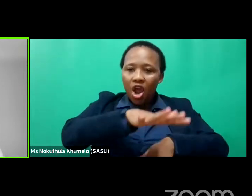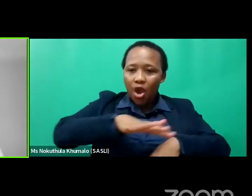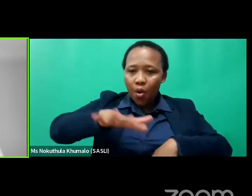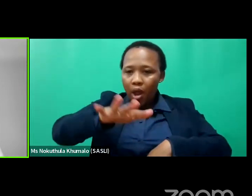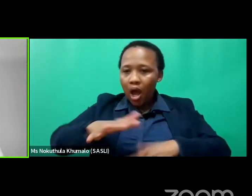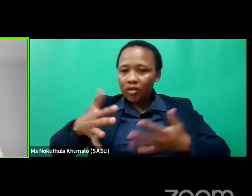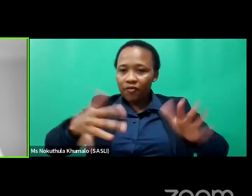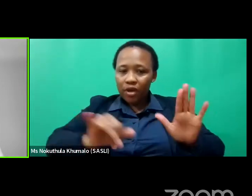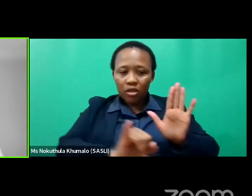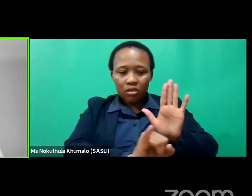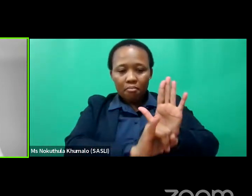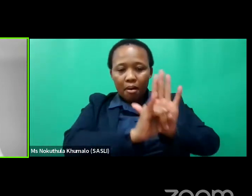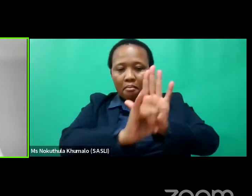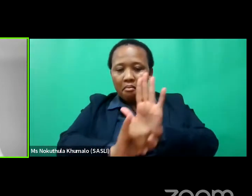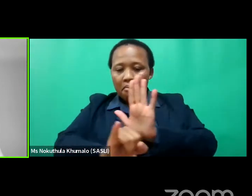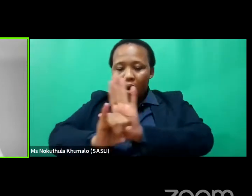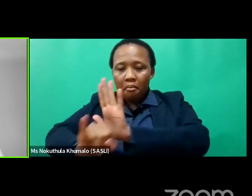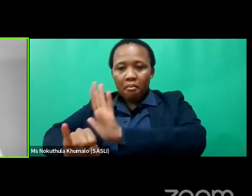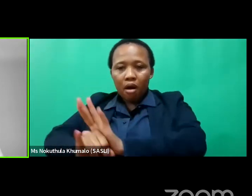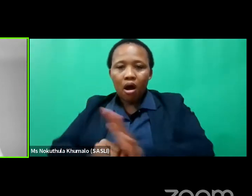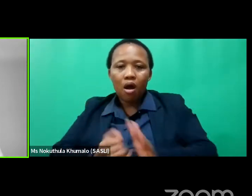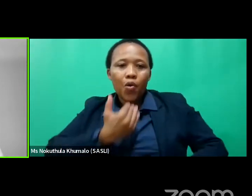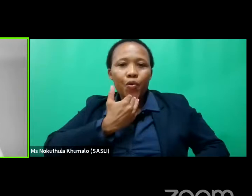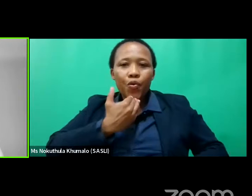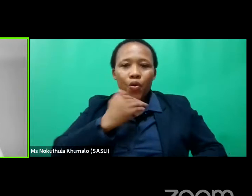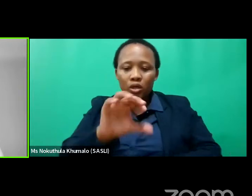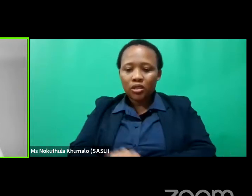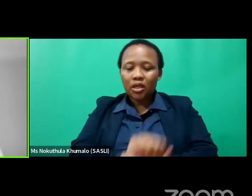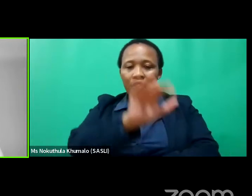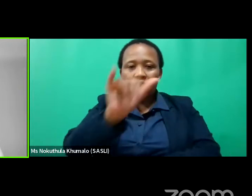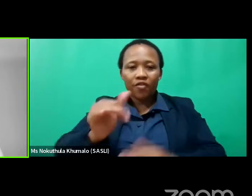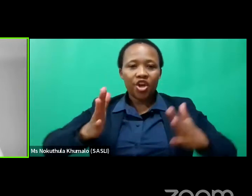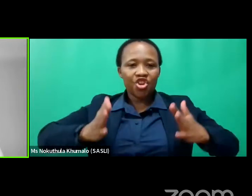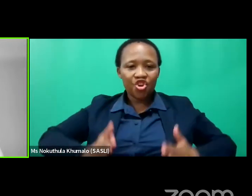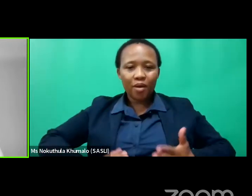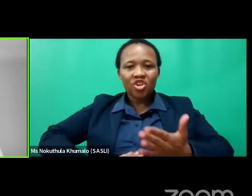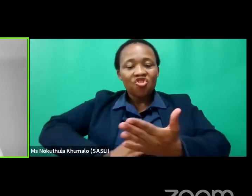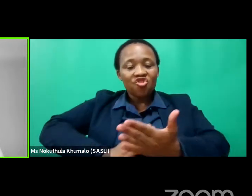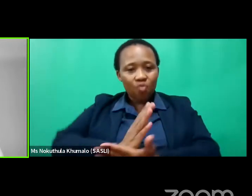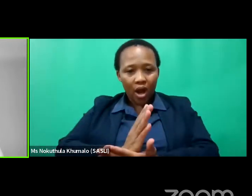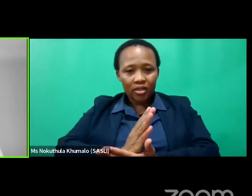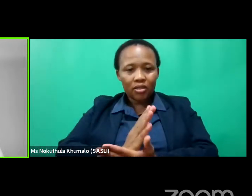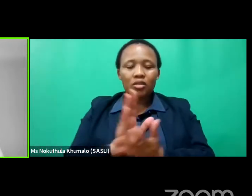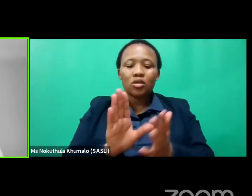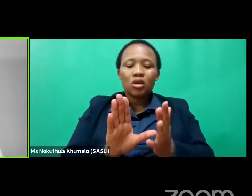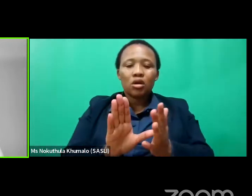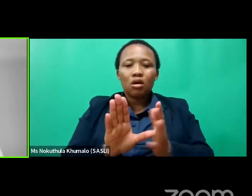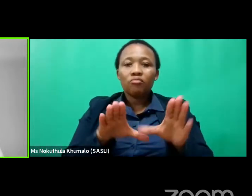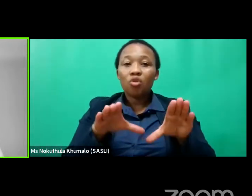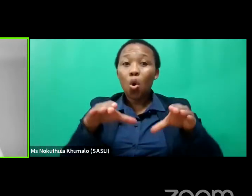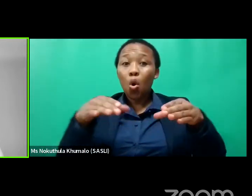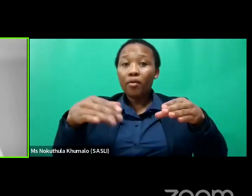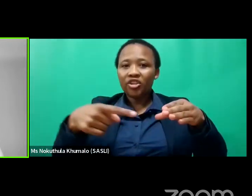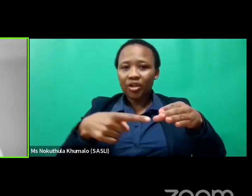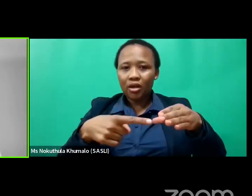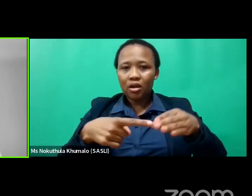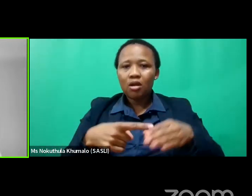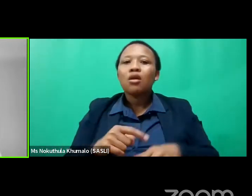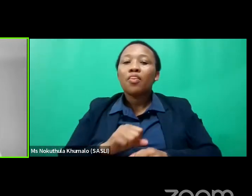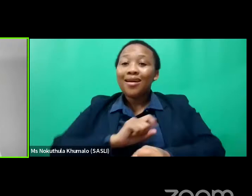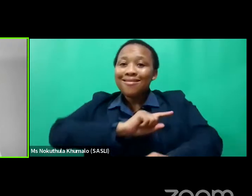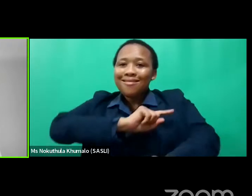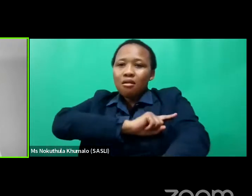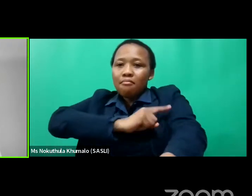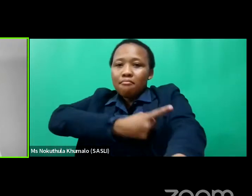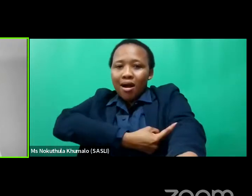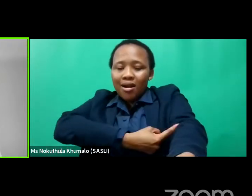South African Human Rights Commission within its mandate to promote, protect,